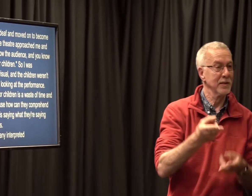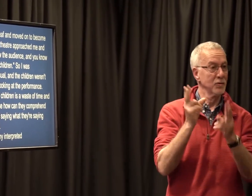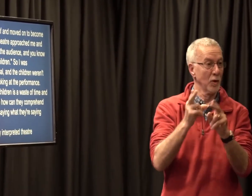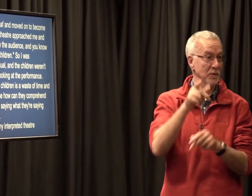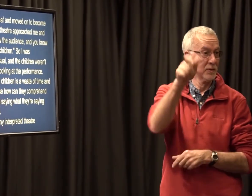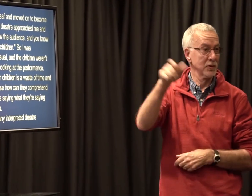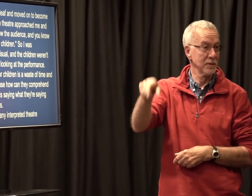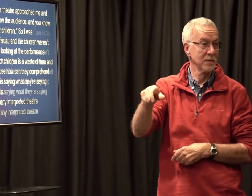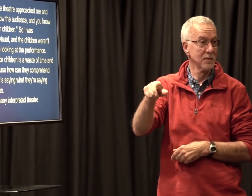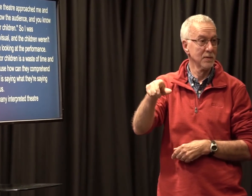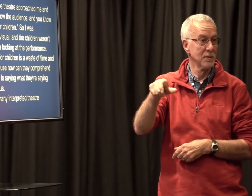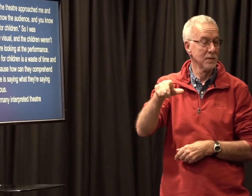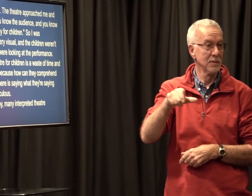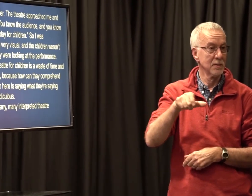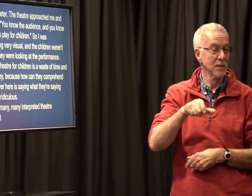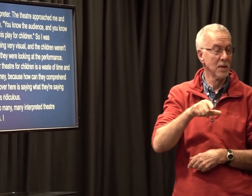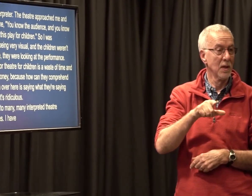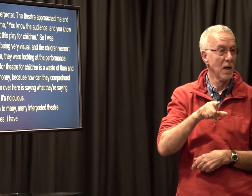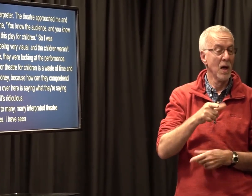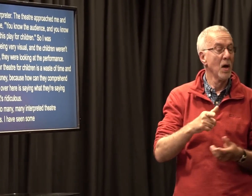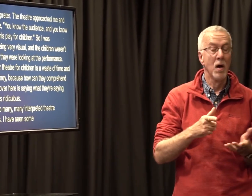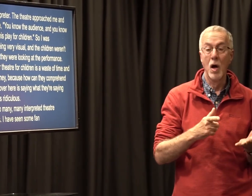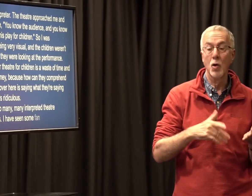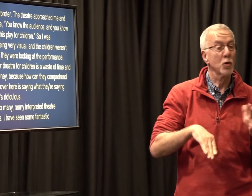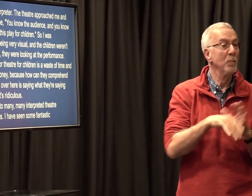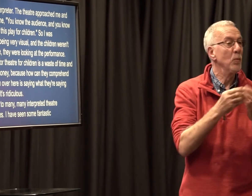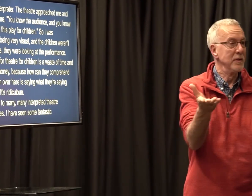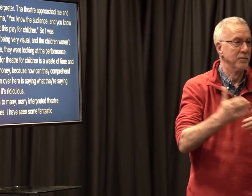performances. I've seen some fantastic interpreters,